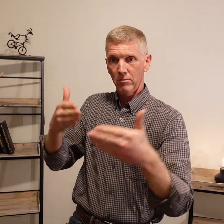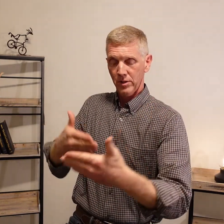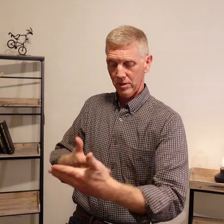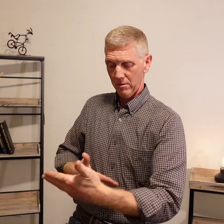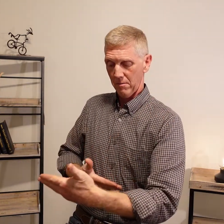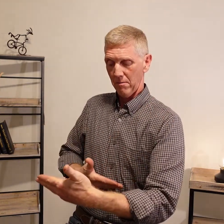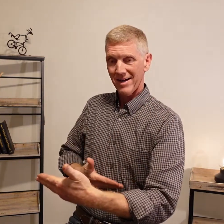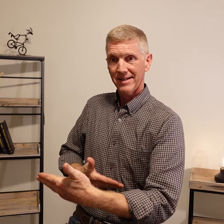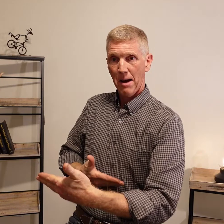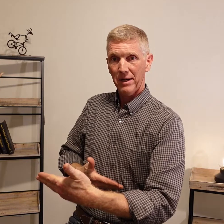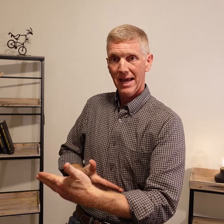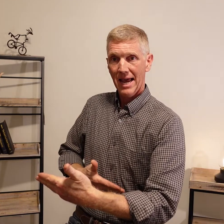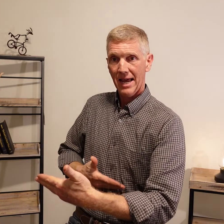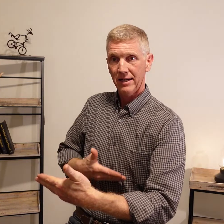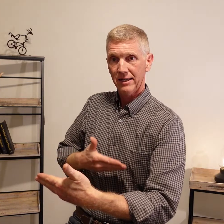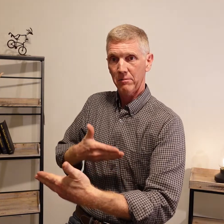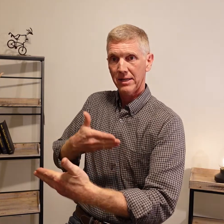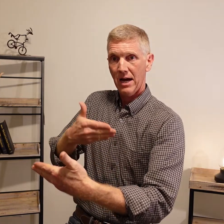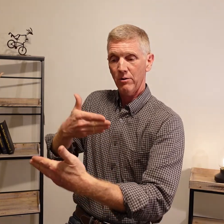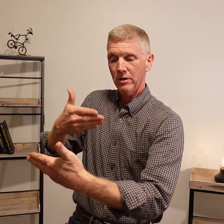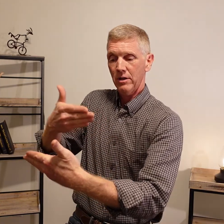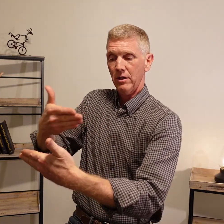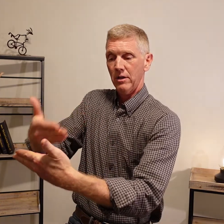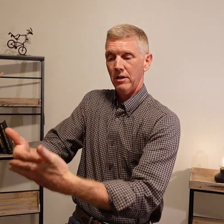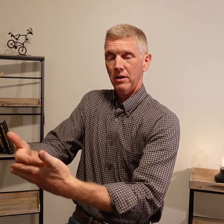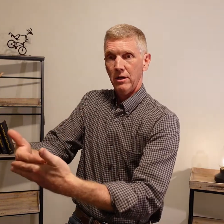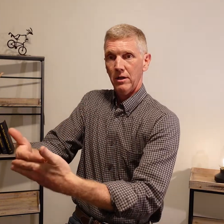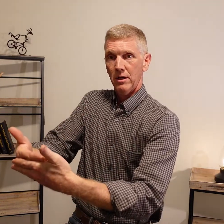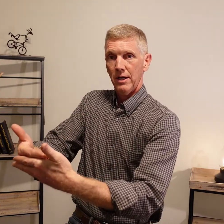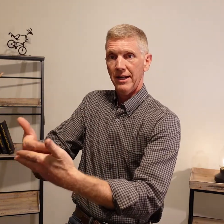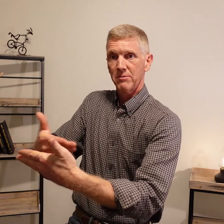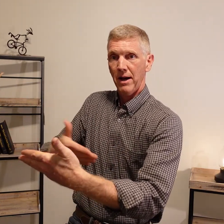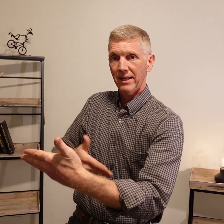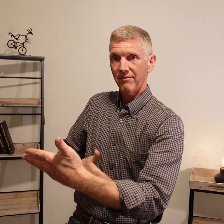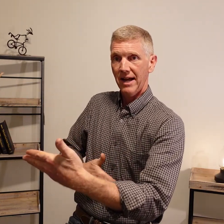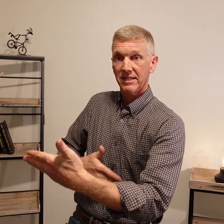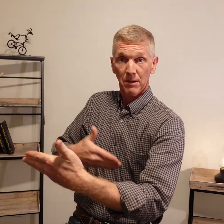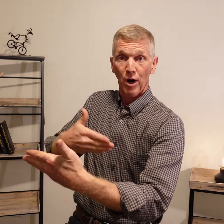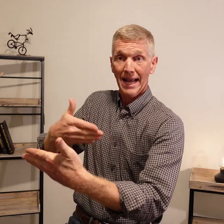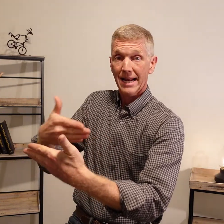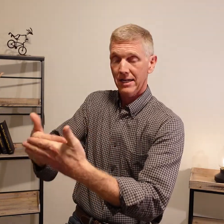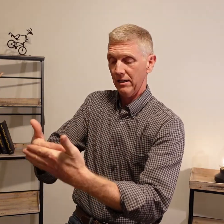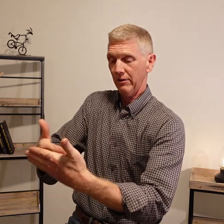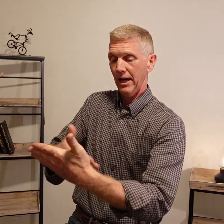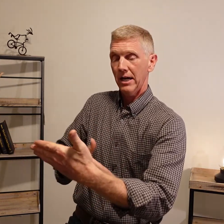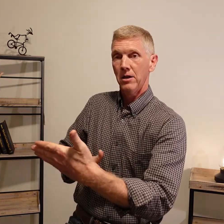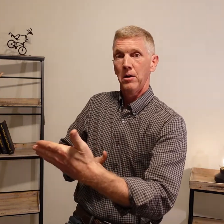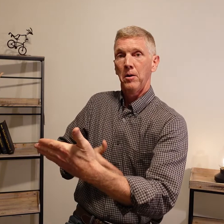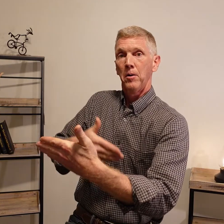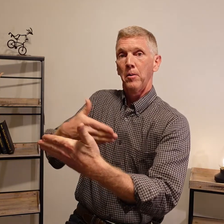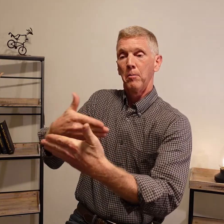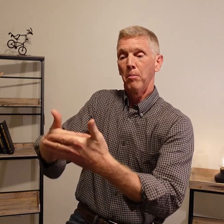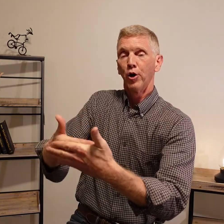Palms. My dominant hand comes out and hits my left hand since I'm right-handed. Okay?